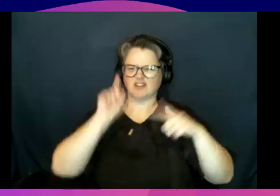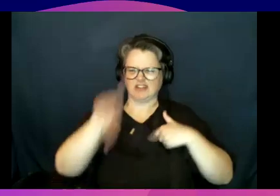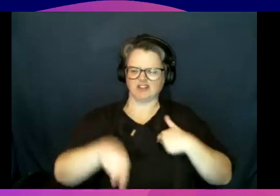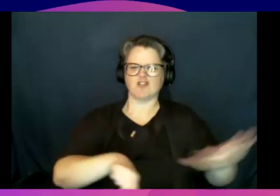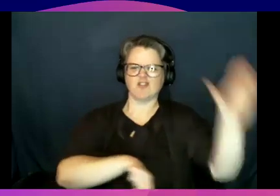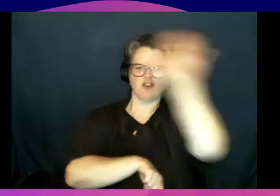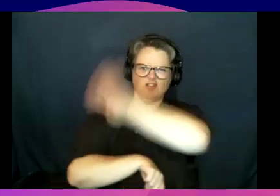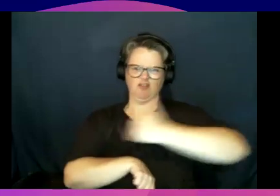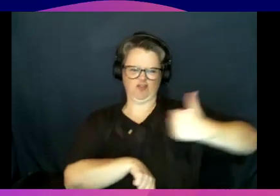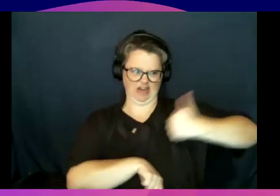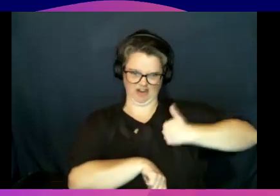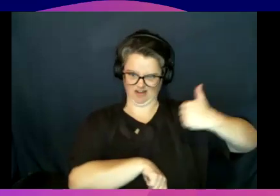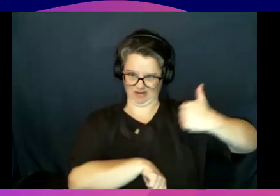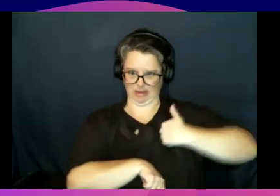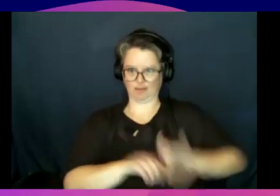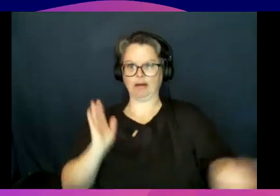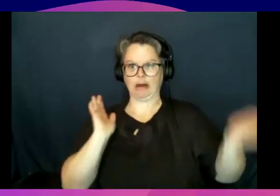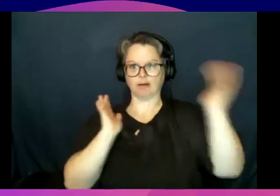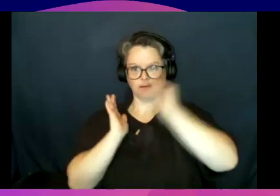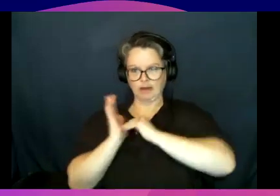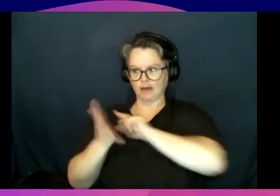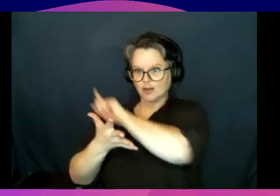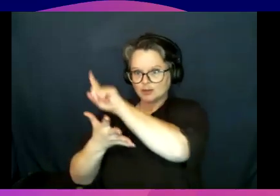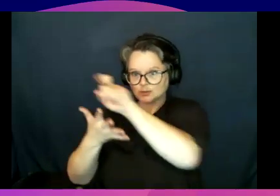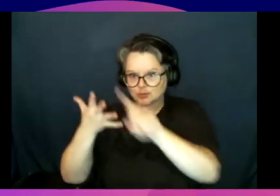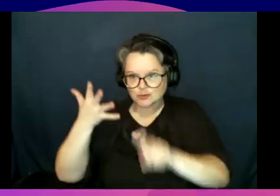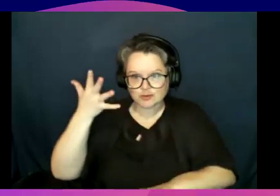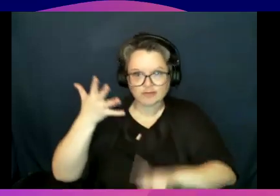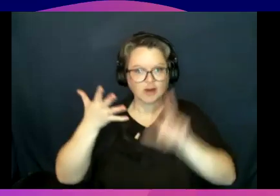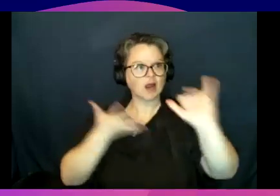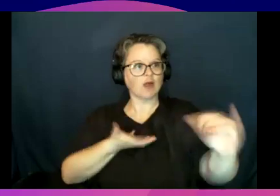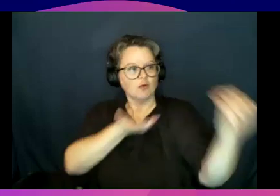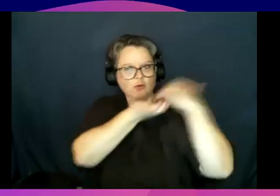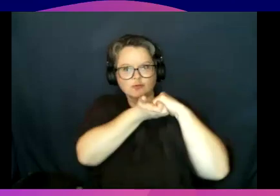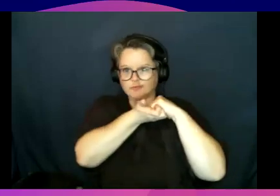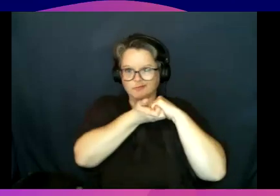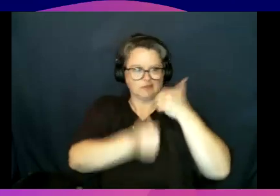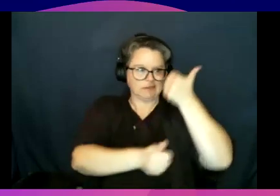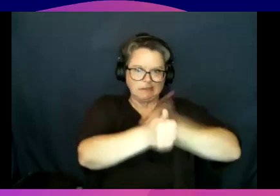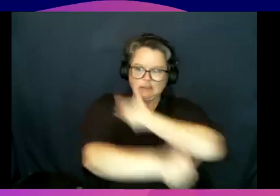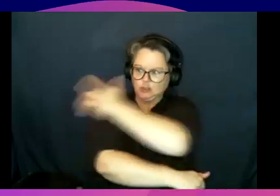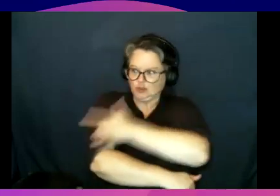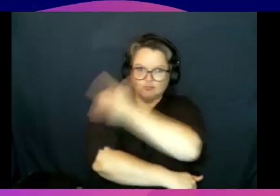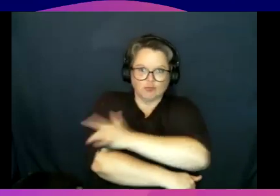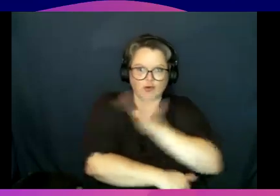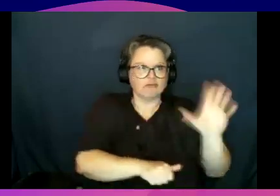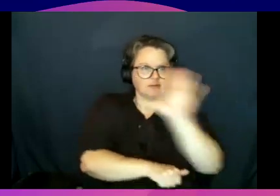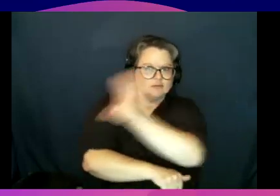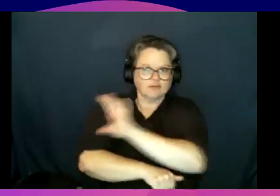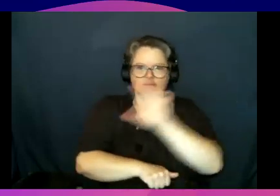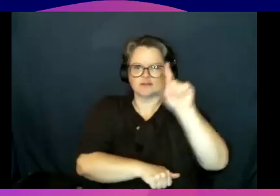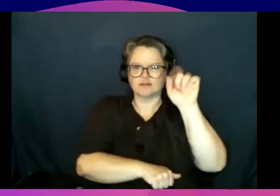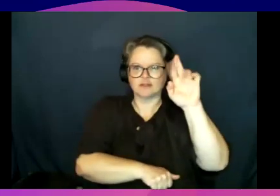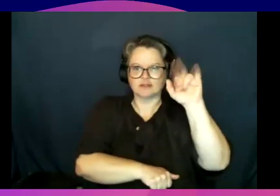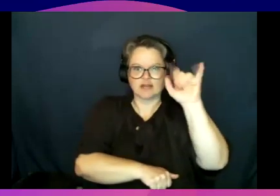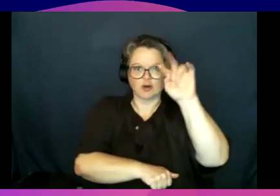from our survey and our focus groups, we found that indeed there were some key trends across the sector that were happening that gave us some